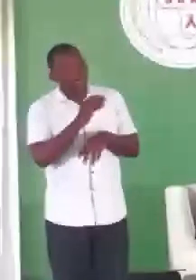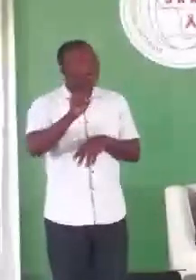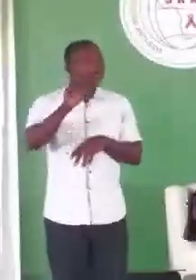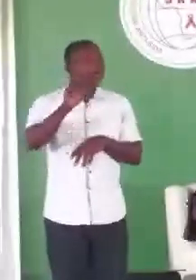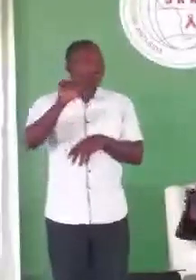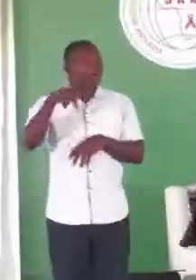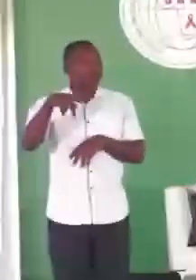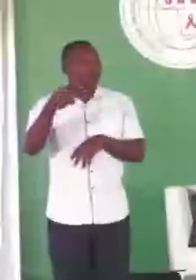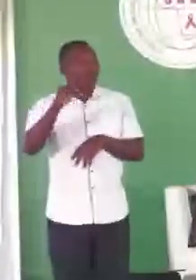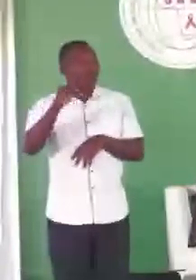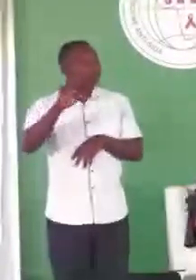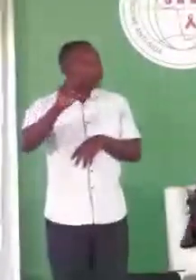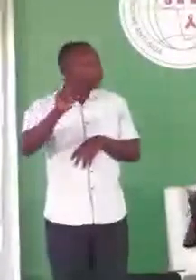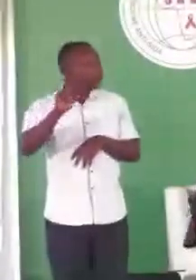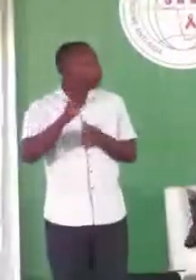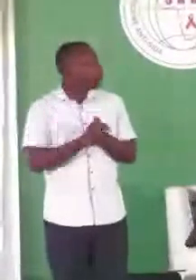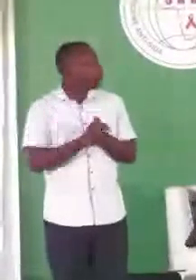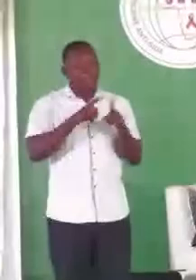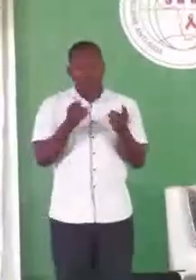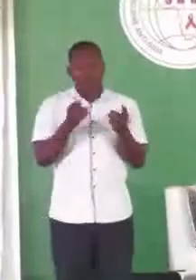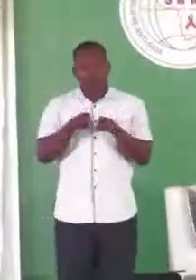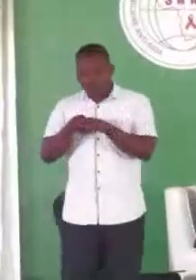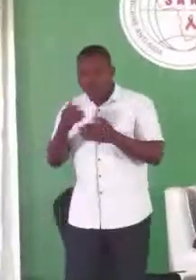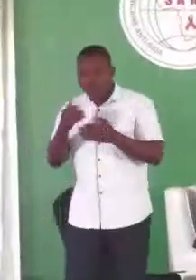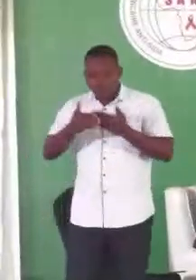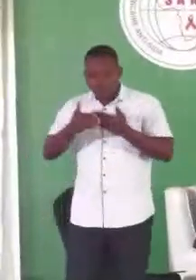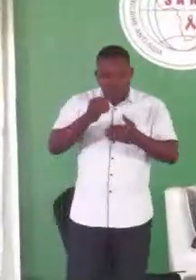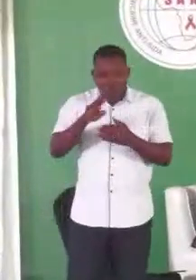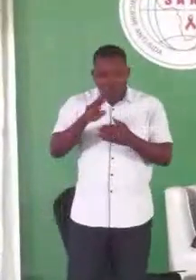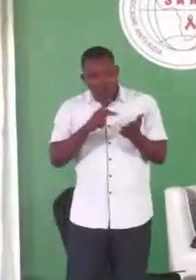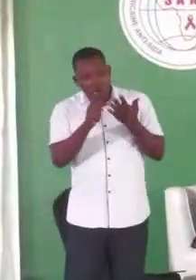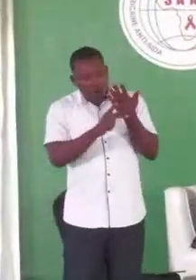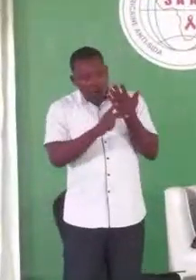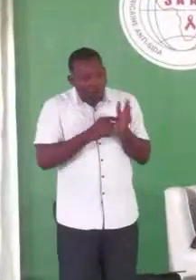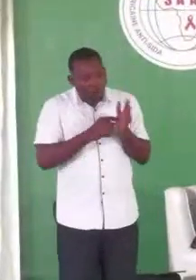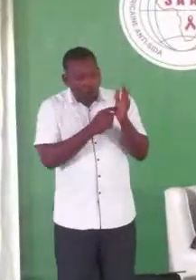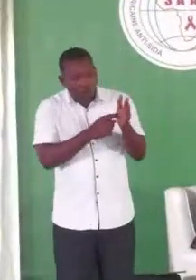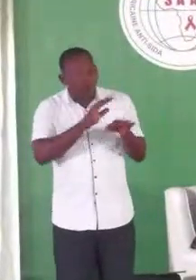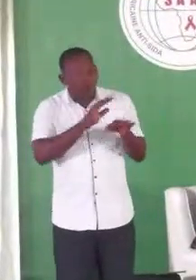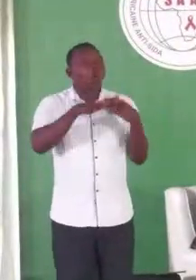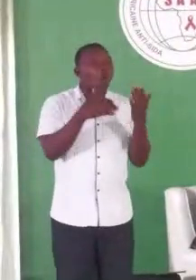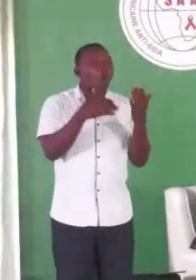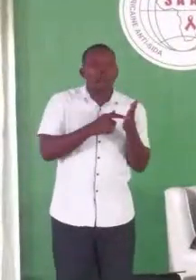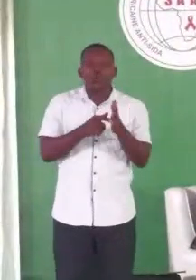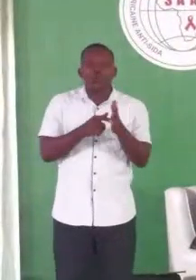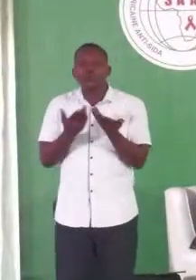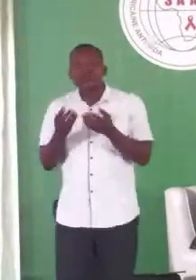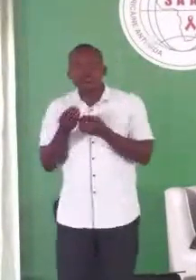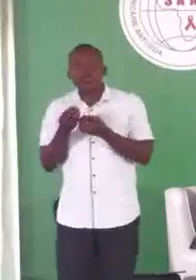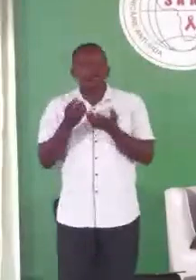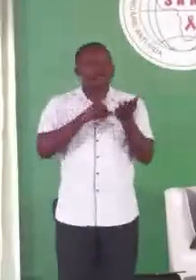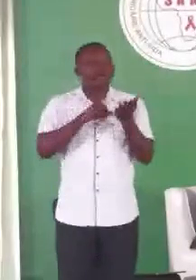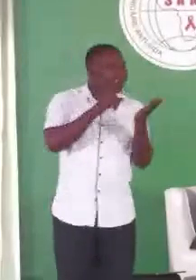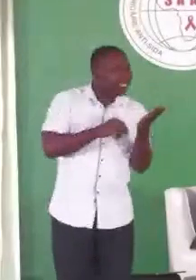a set of process or program indicators. These include coverage of ANC services, coverage